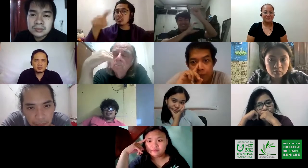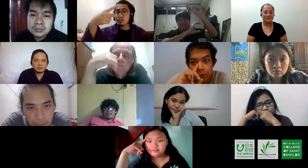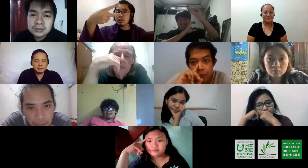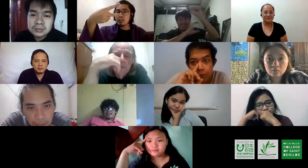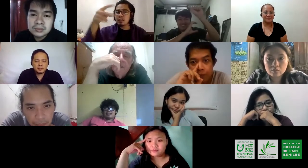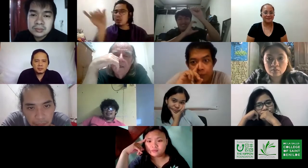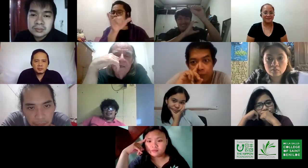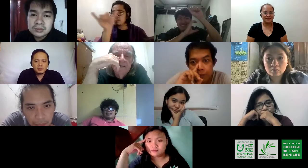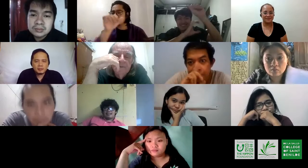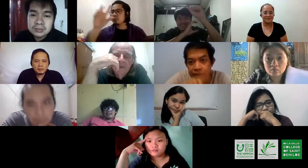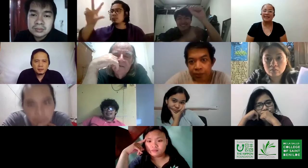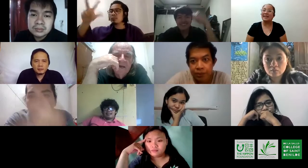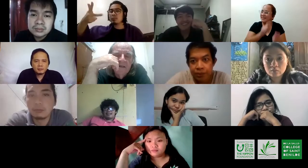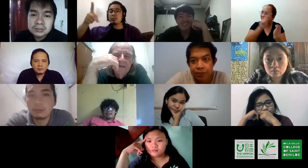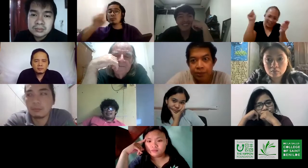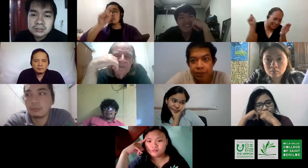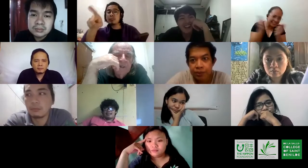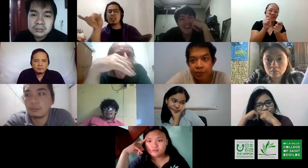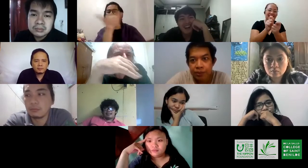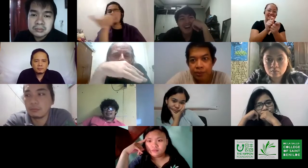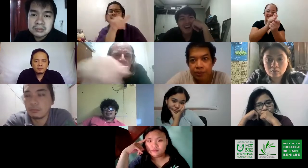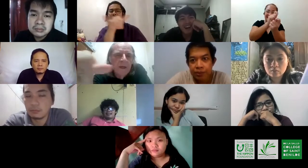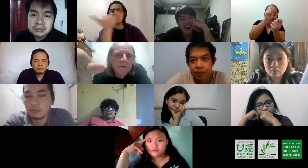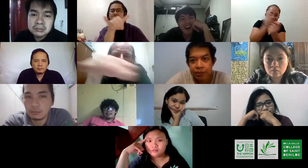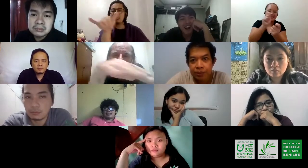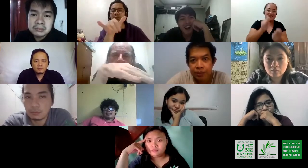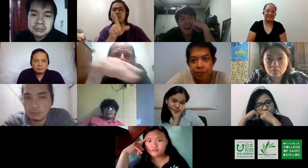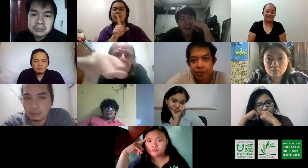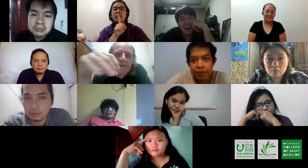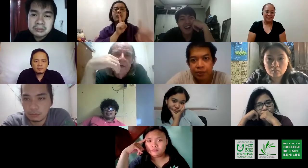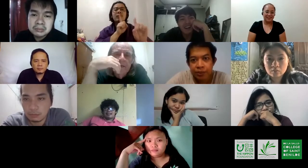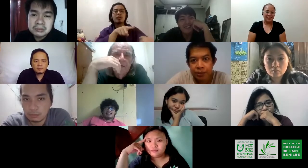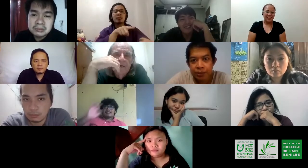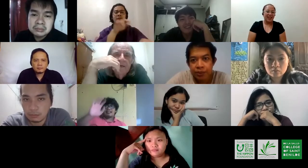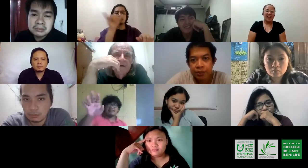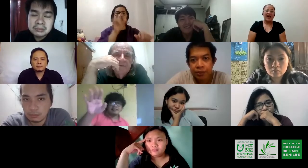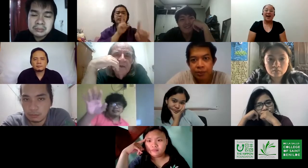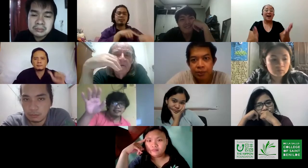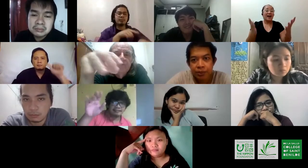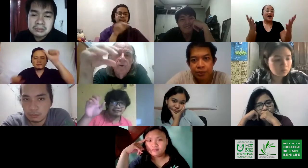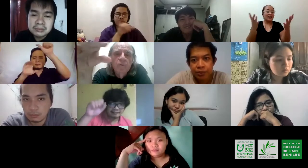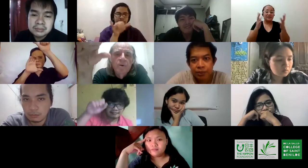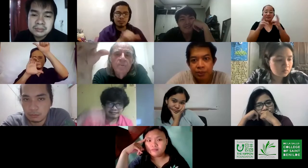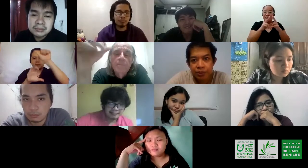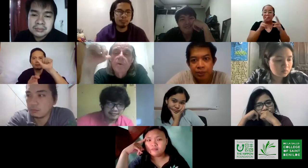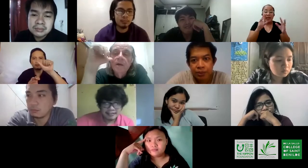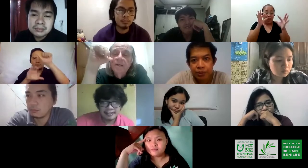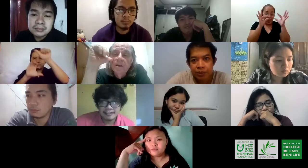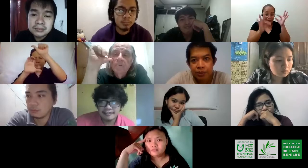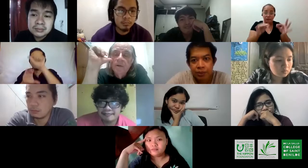part. Exactly. So it's going to be a very, if you remember and don't get